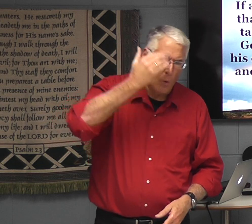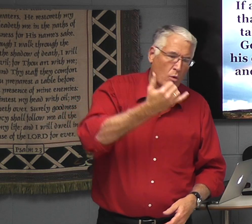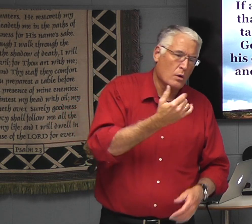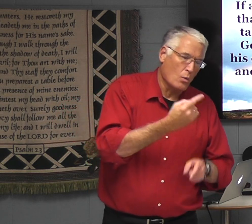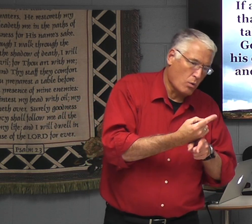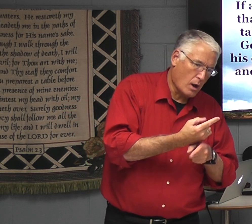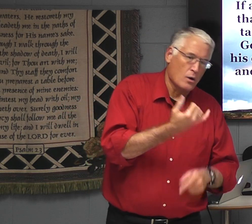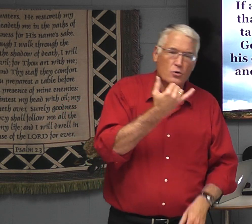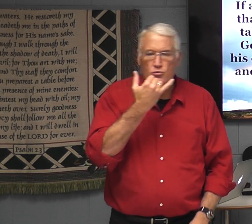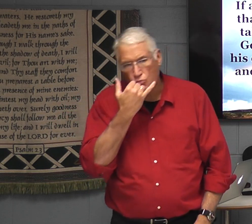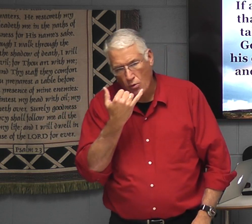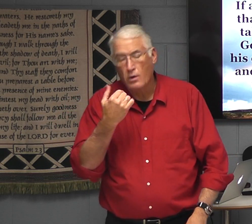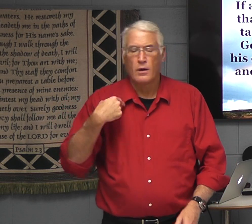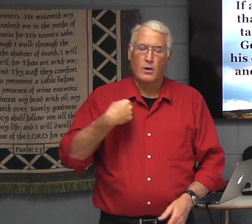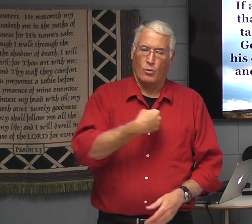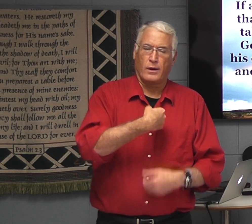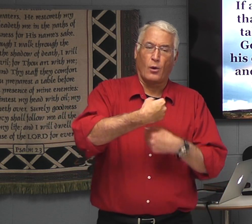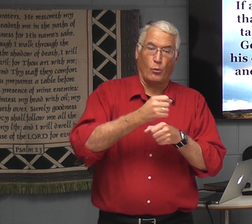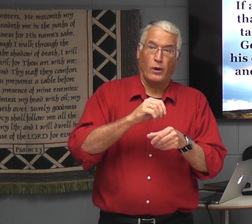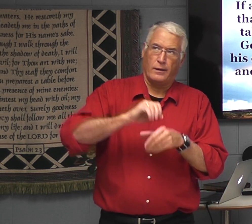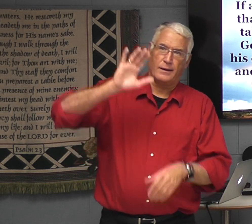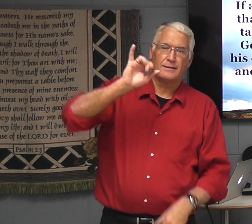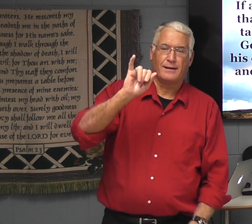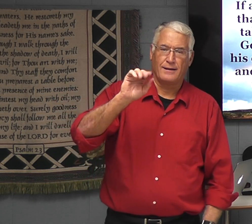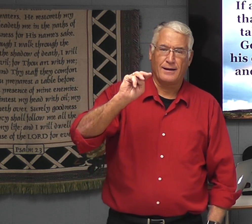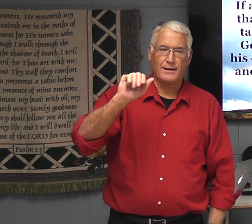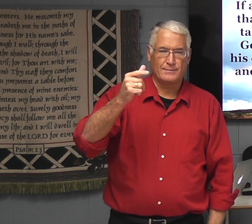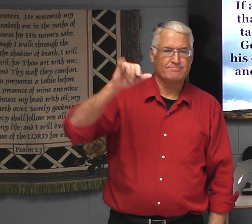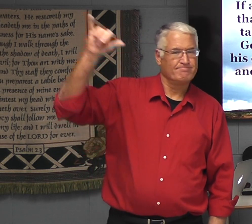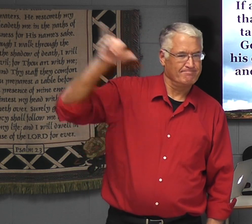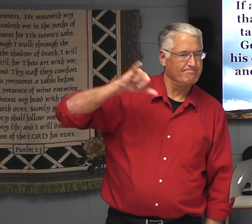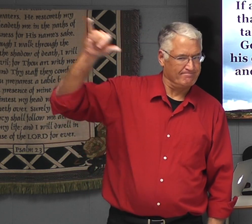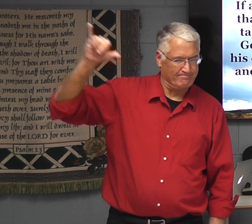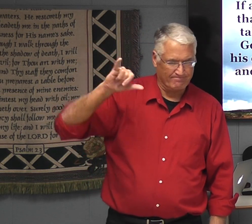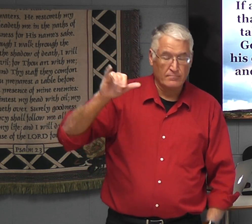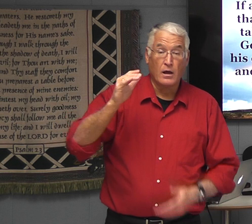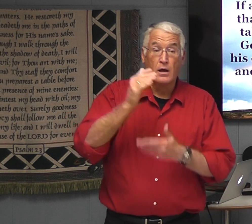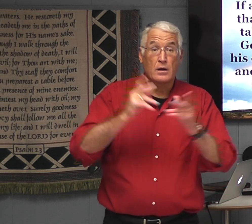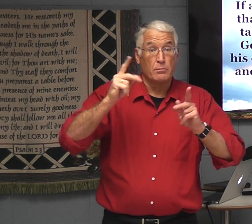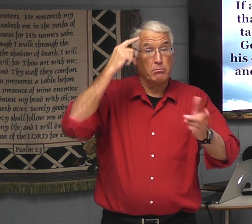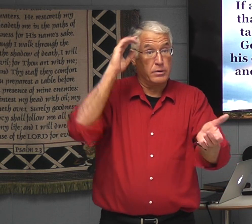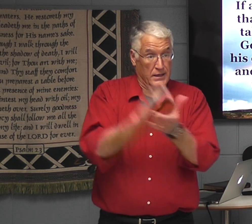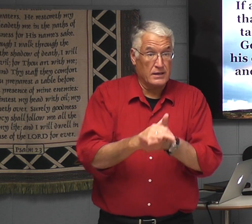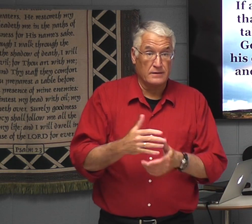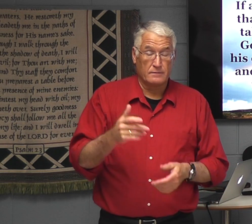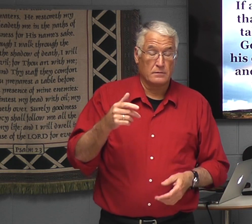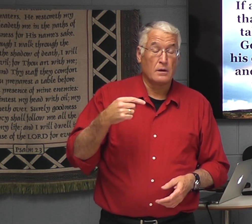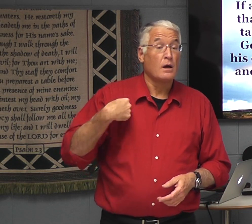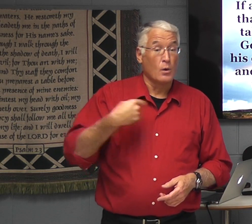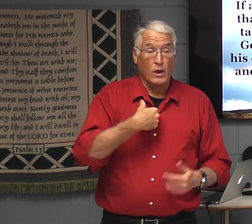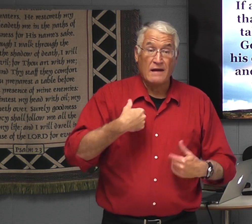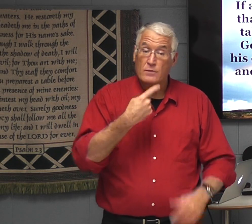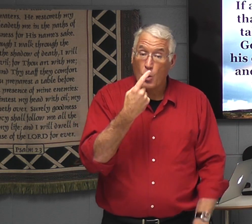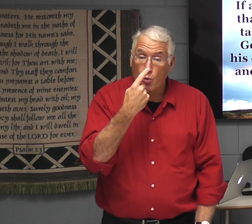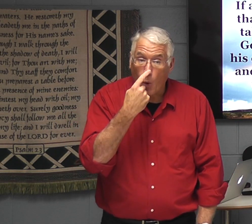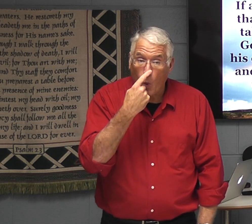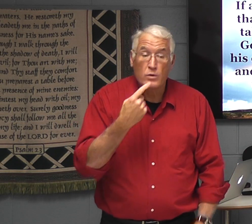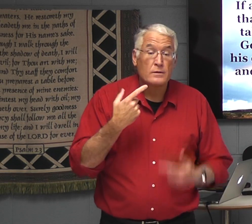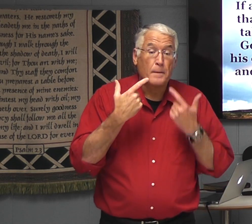have imagination, we have thoughts, we know what's right, we know what's wrong. We are created in His image. Some people believe that we have